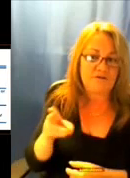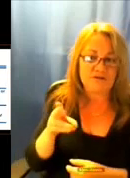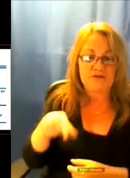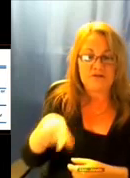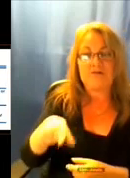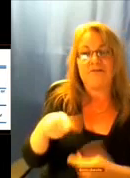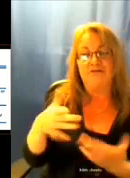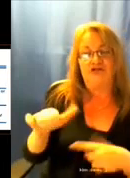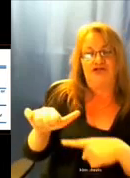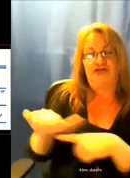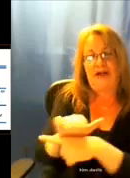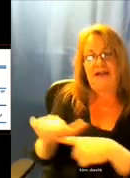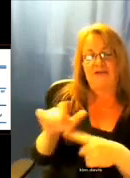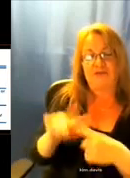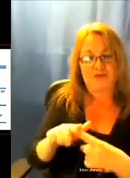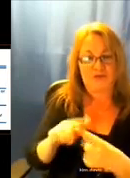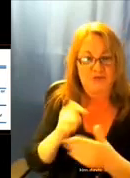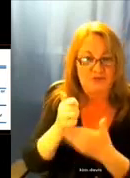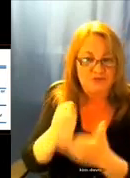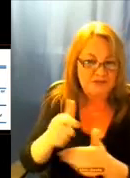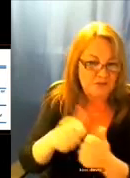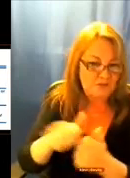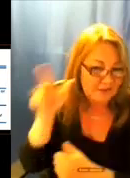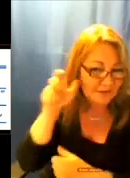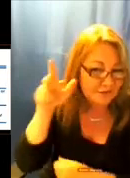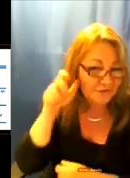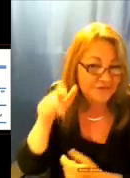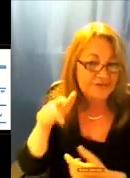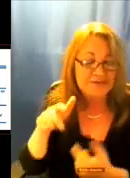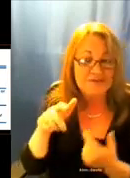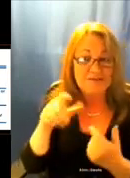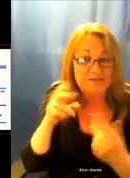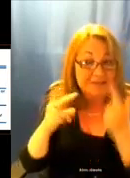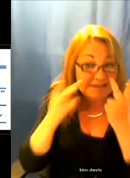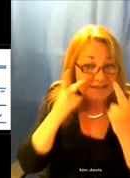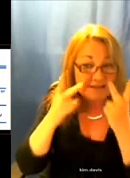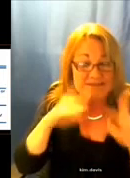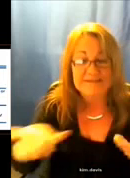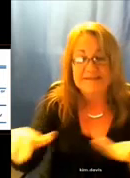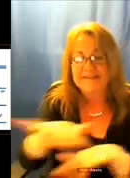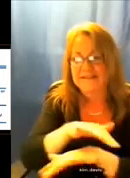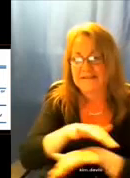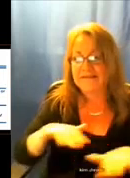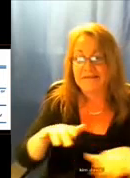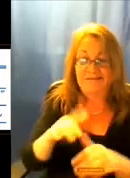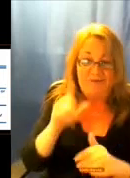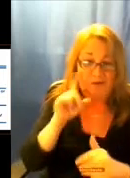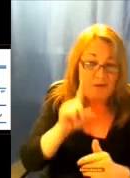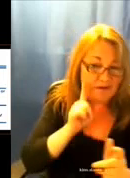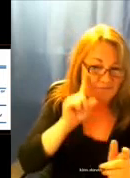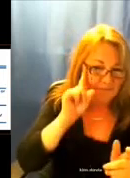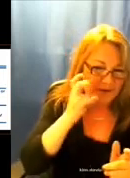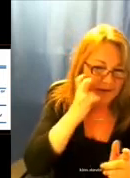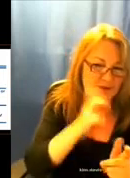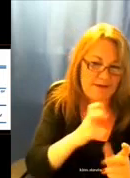Those who are deaf or deafblind or hard of hearing that do have a trained listening or hearing